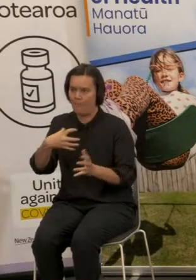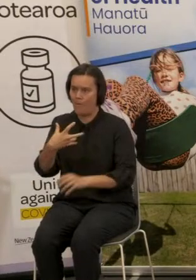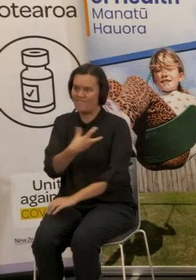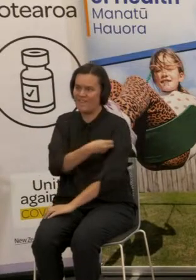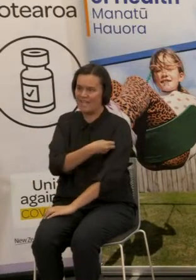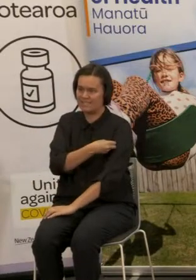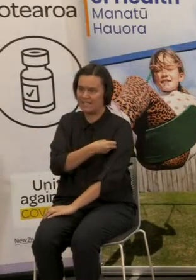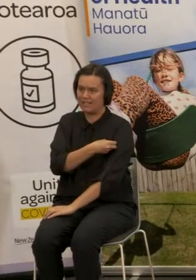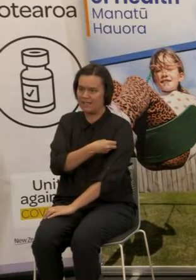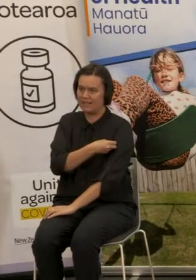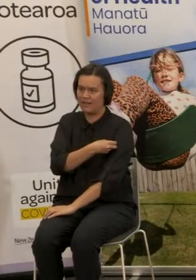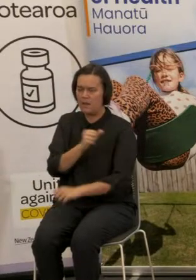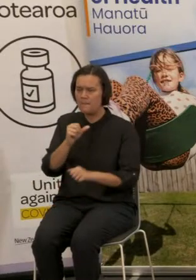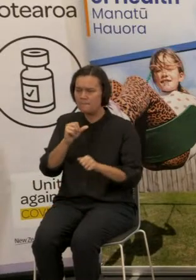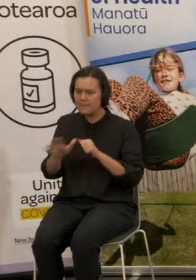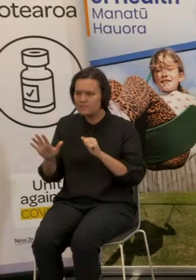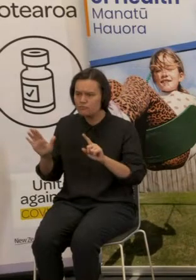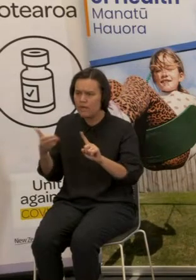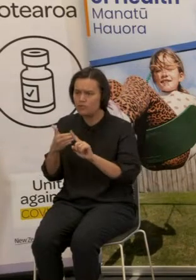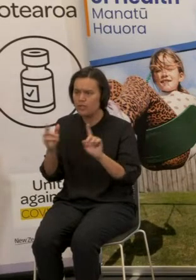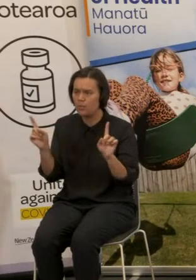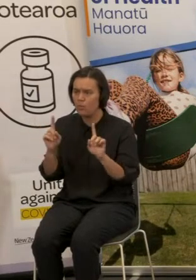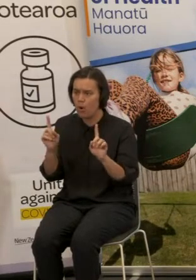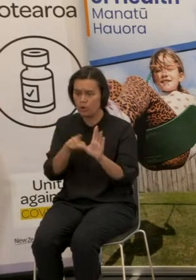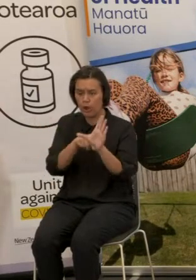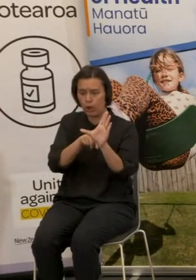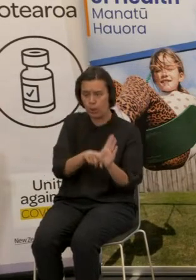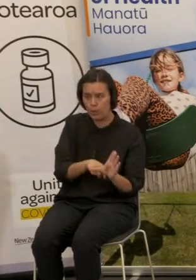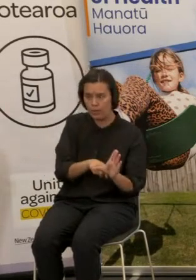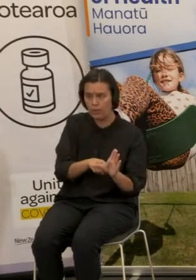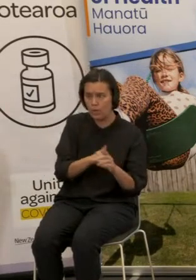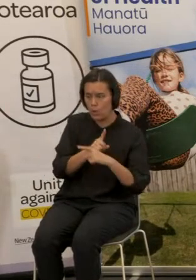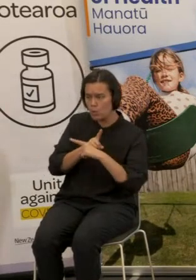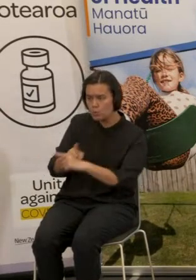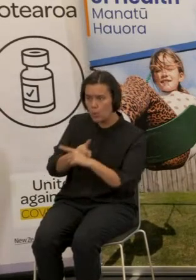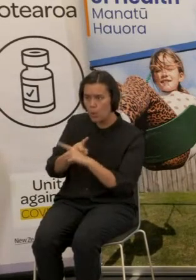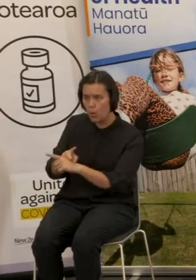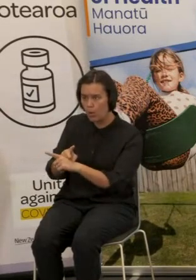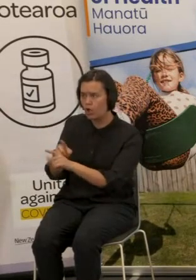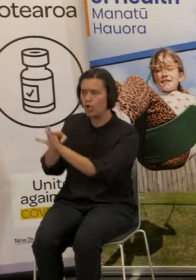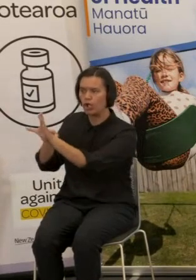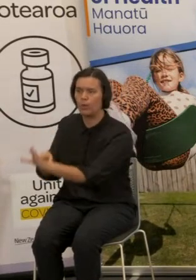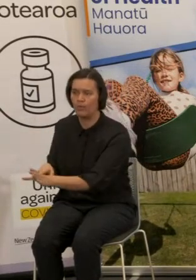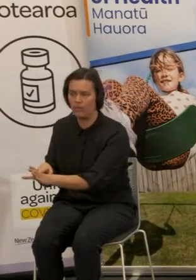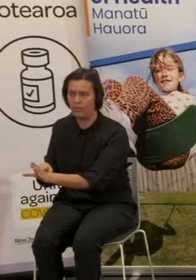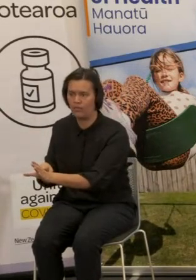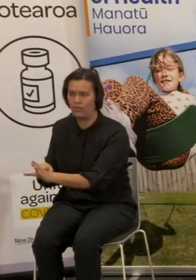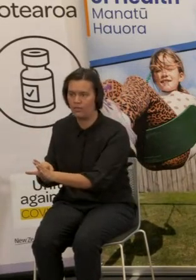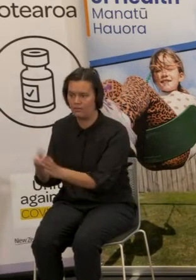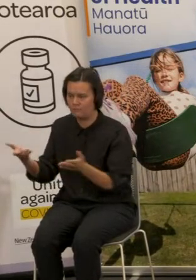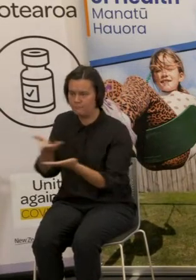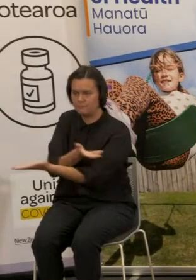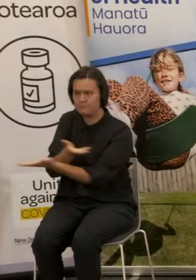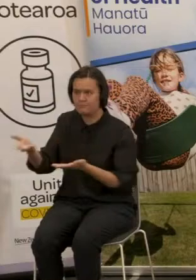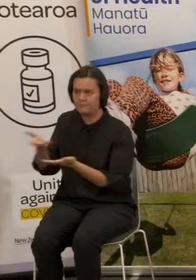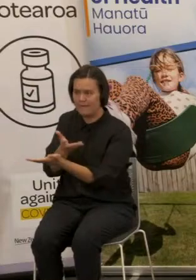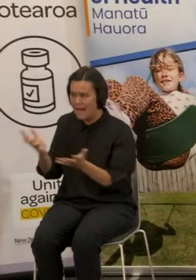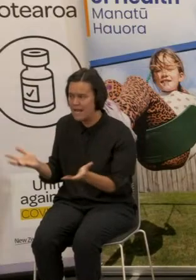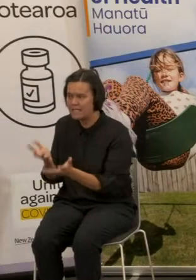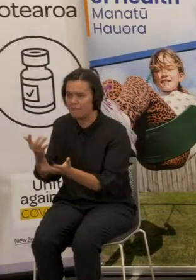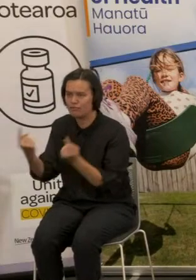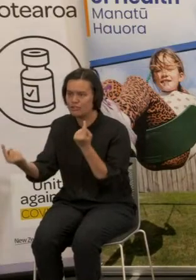to rangatahi about coming out, because they came out in their thousands and they've continued to. So we were averaging at about